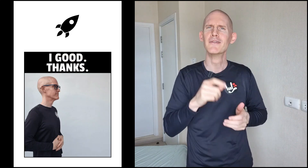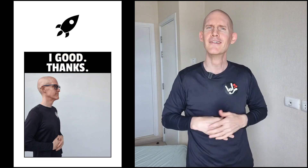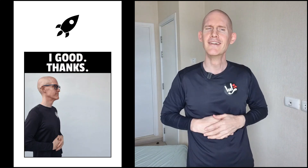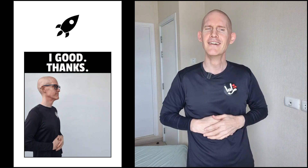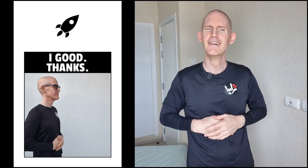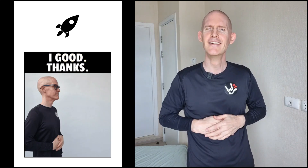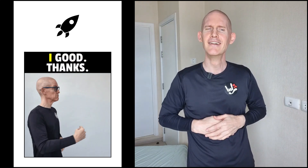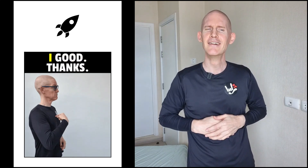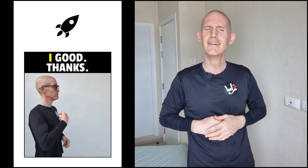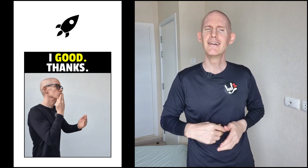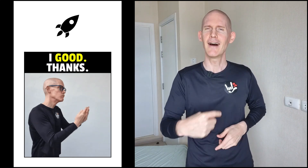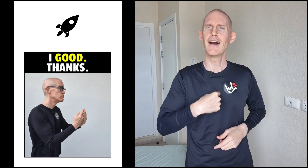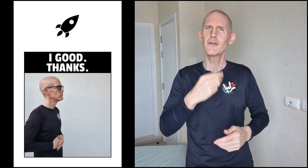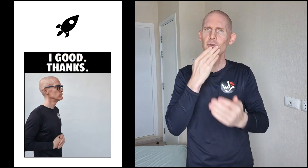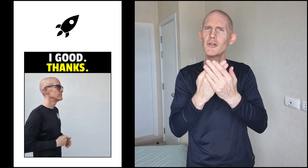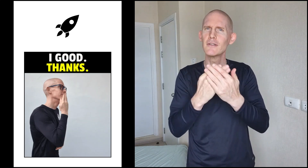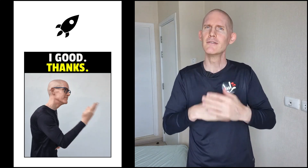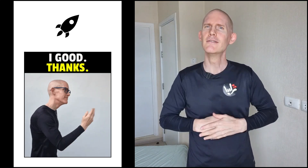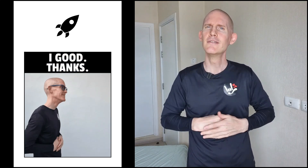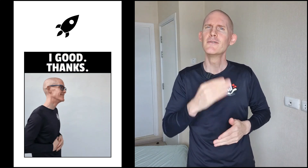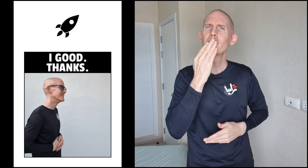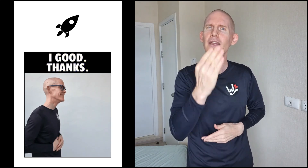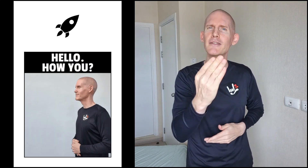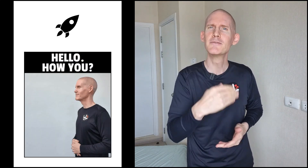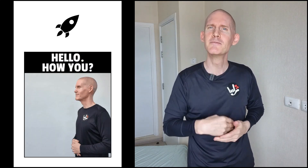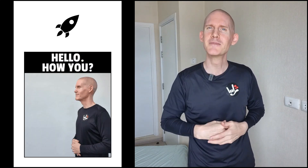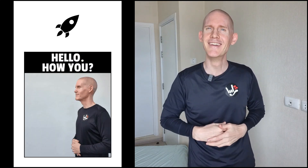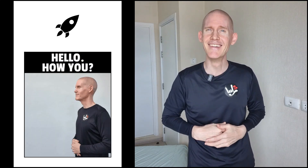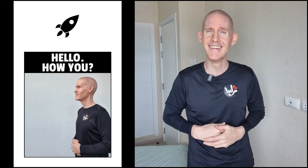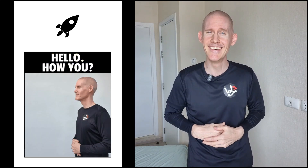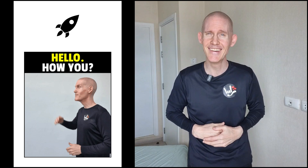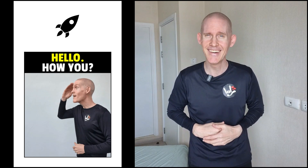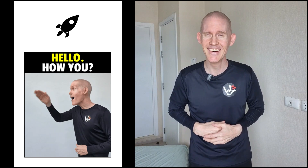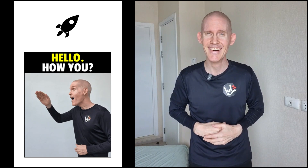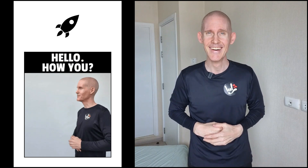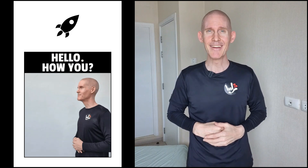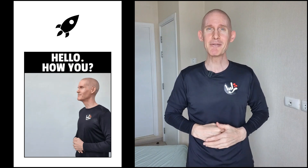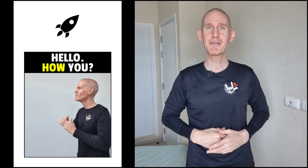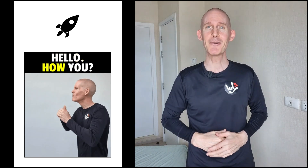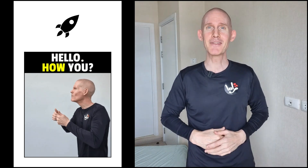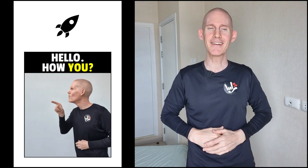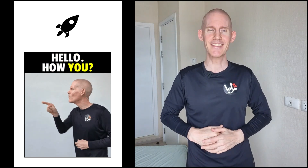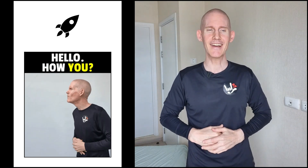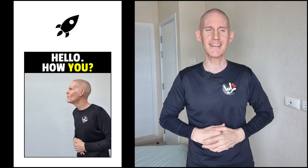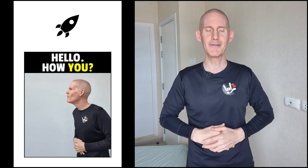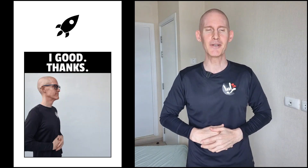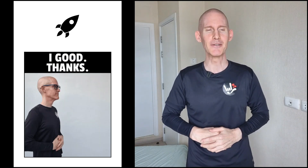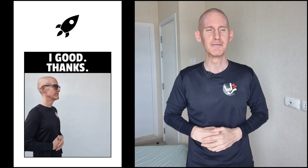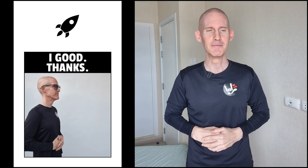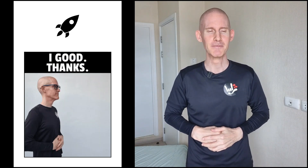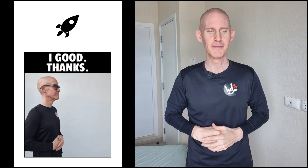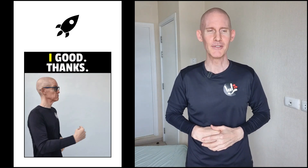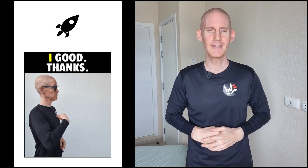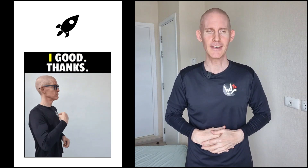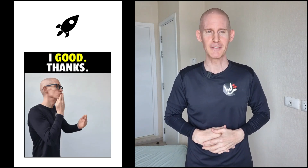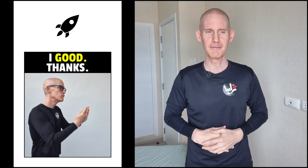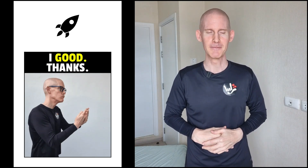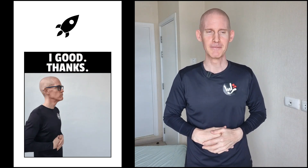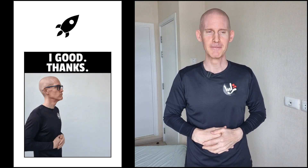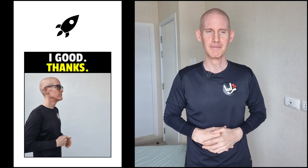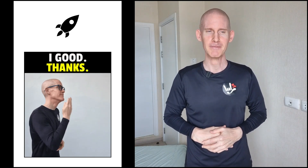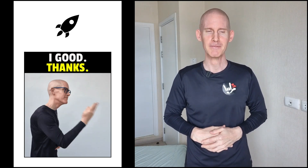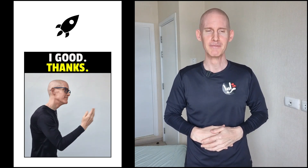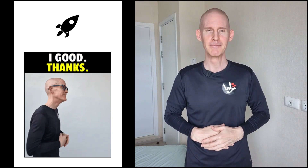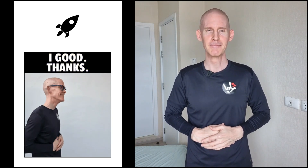how are you? I'm good, thanks. Let me try it without talking. Here we go. One sec.